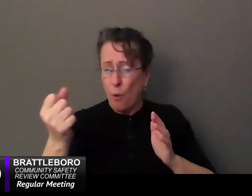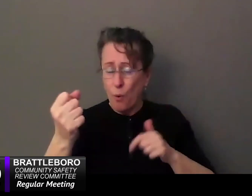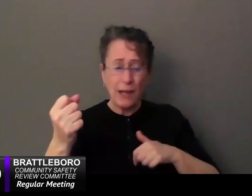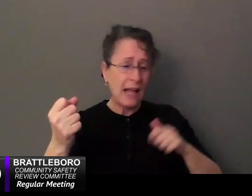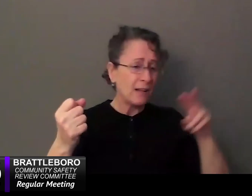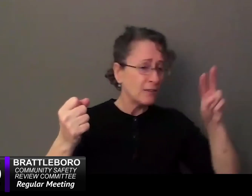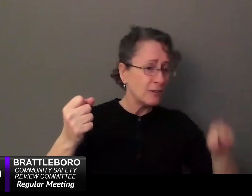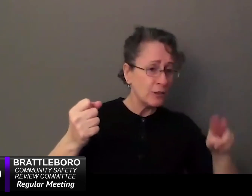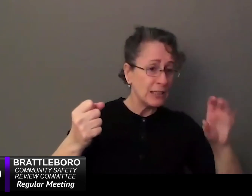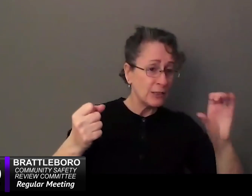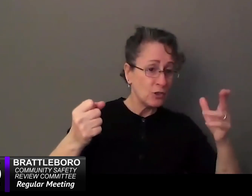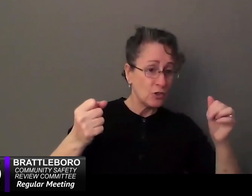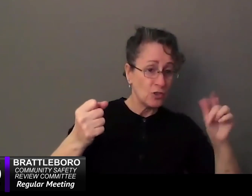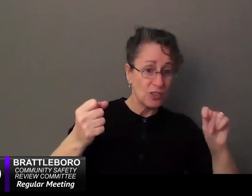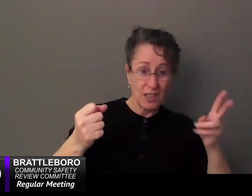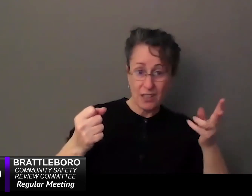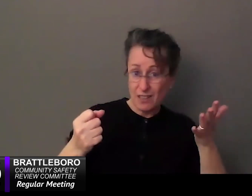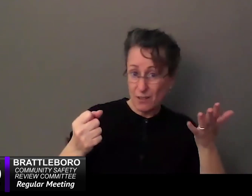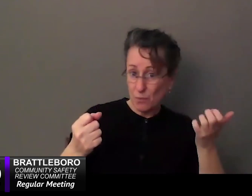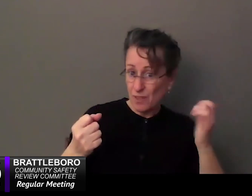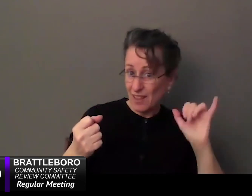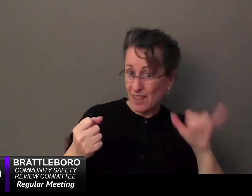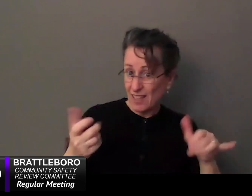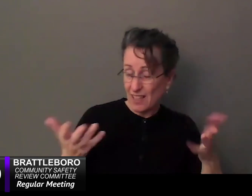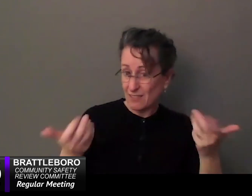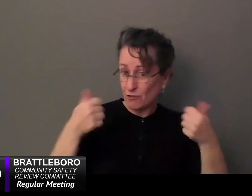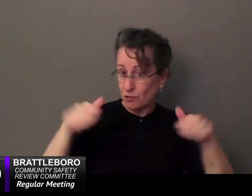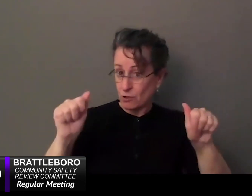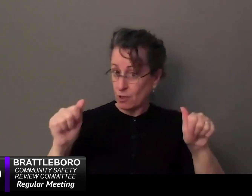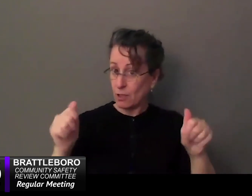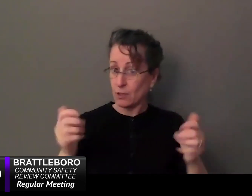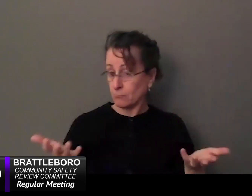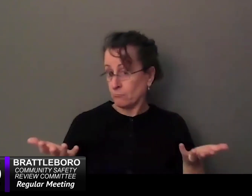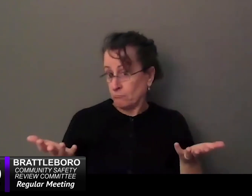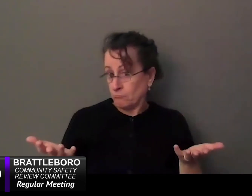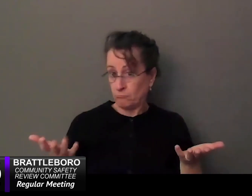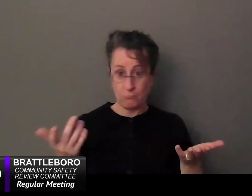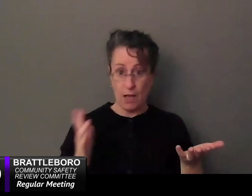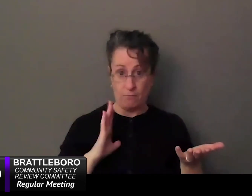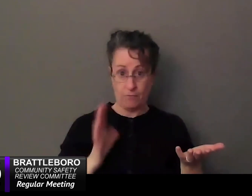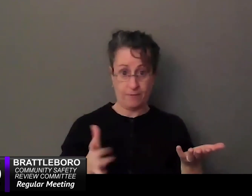see how that feels, to see how that goes, then that's fine with me.